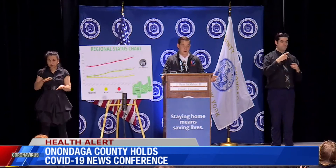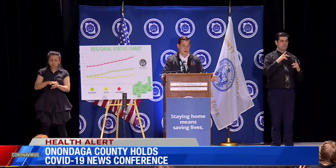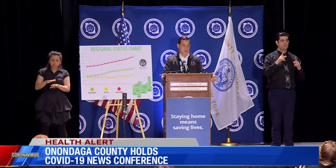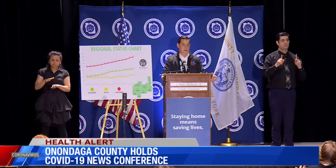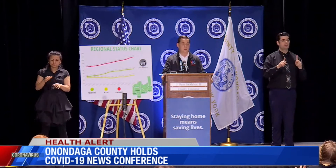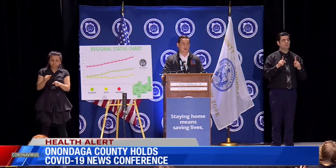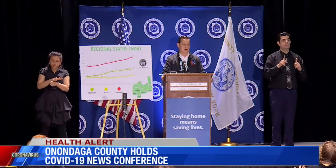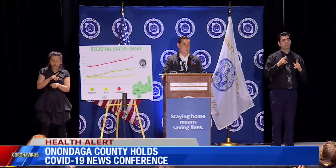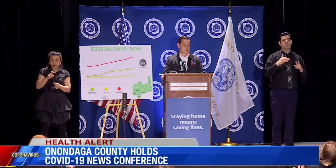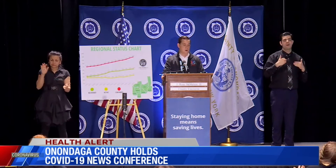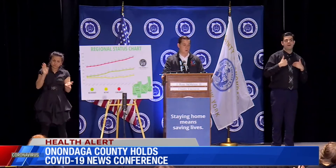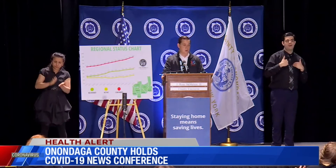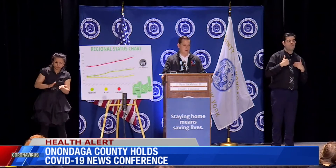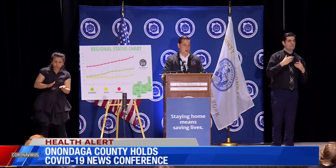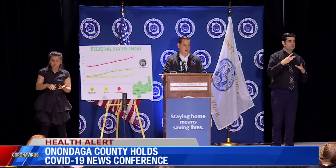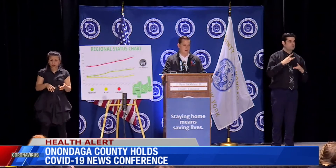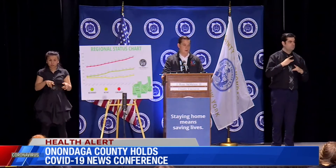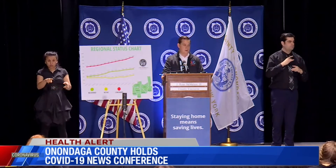best we've had.